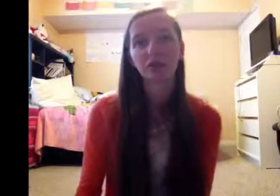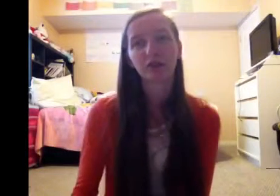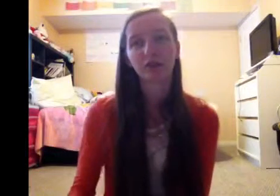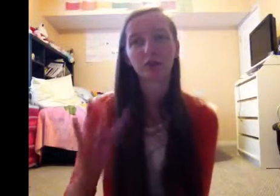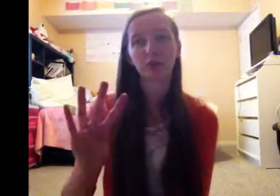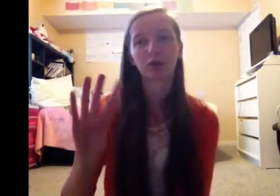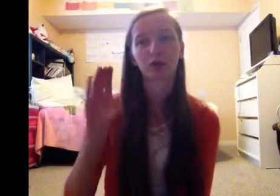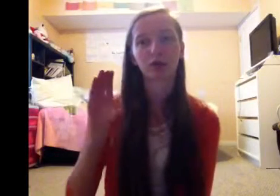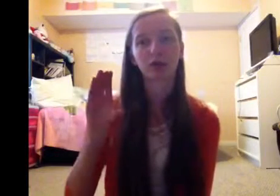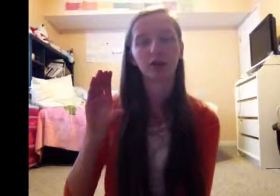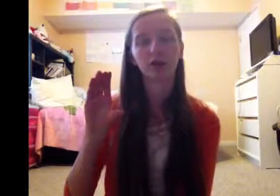like